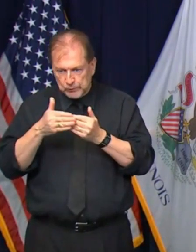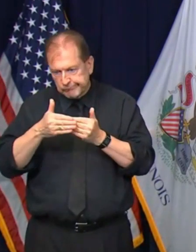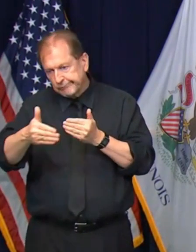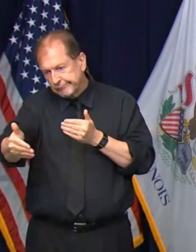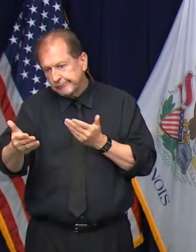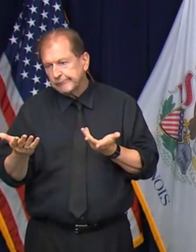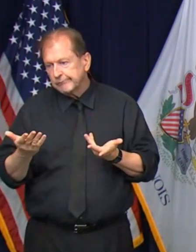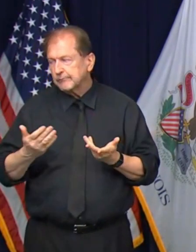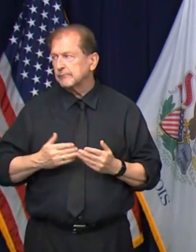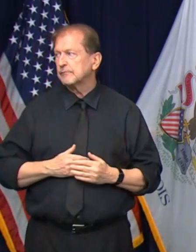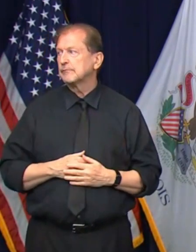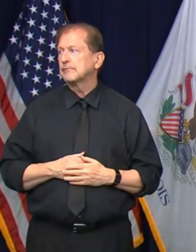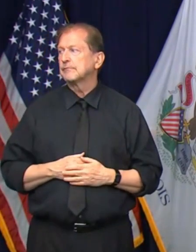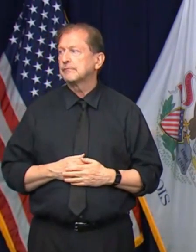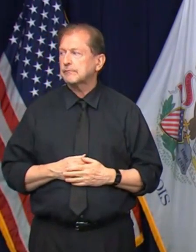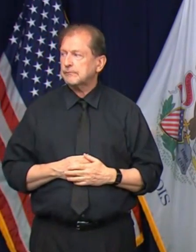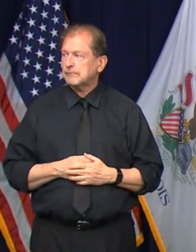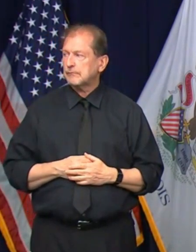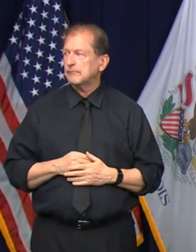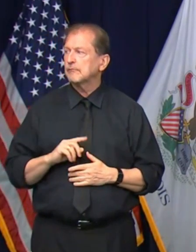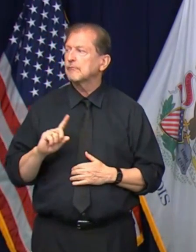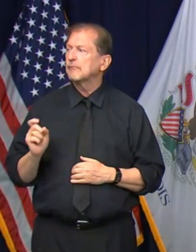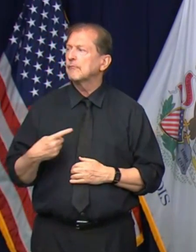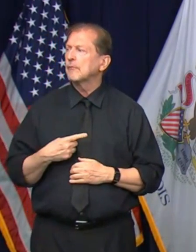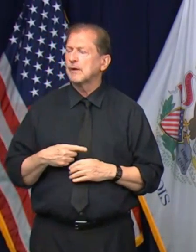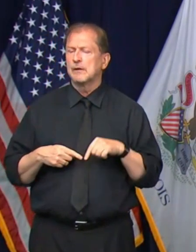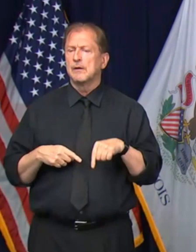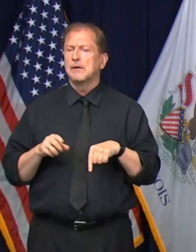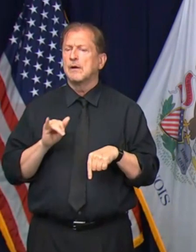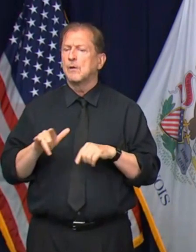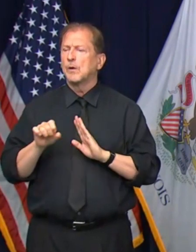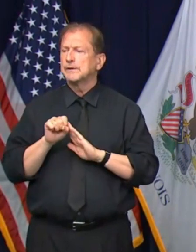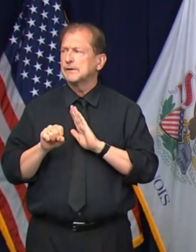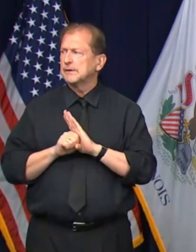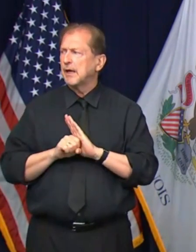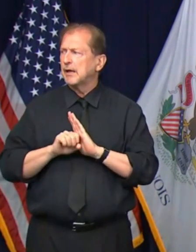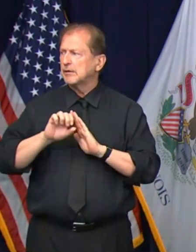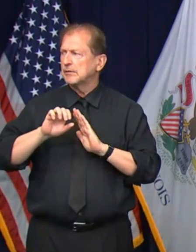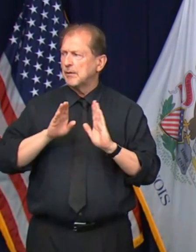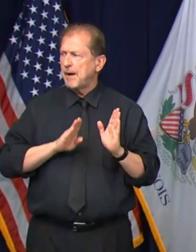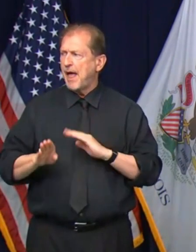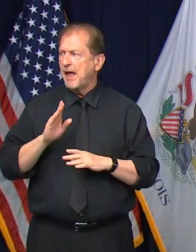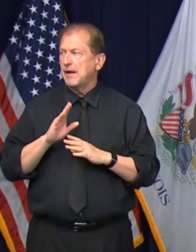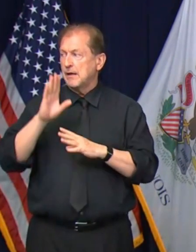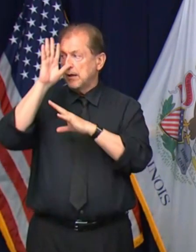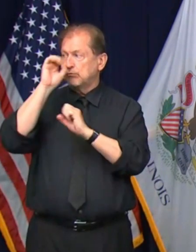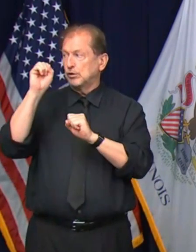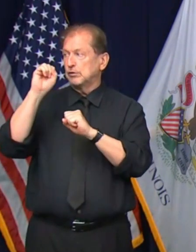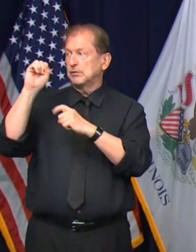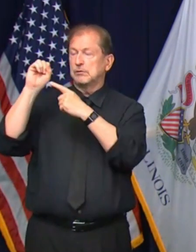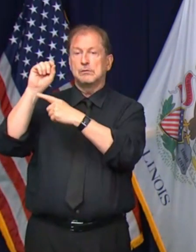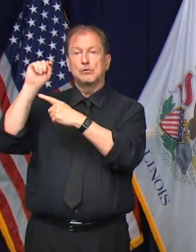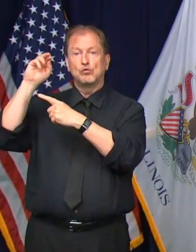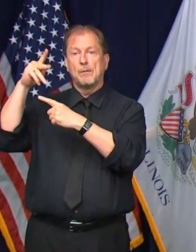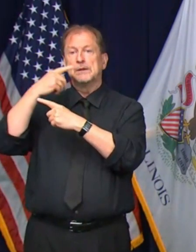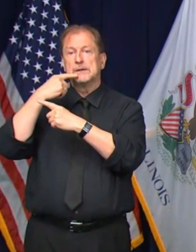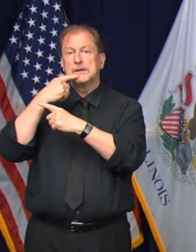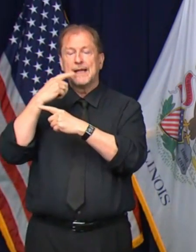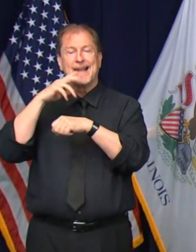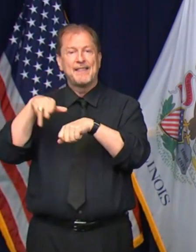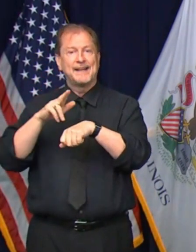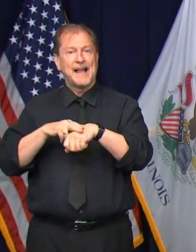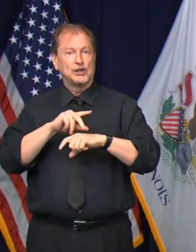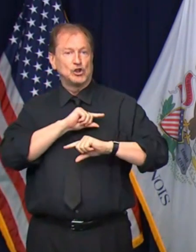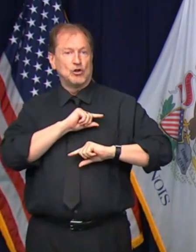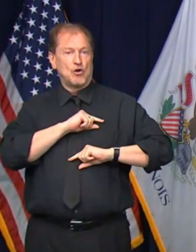that. Shia Politico, does the state have a backup plan if President Trump goes through with his plan to pull back National Guard troops who help with